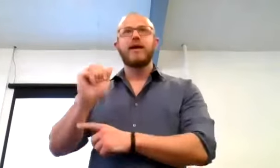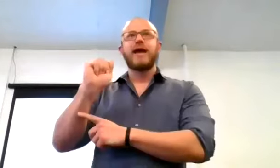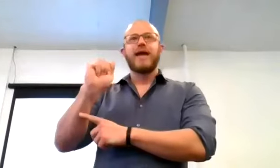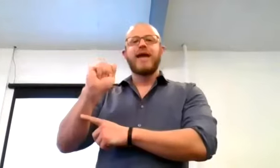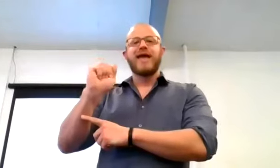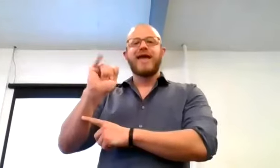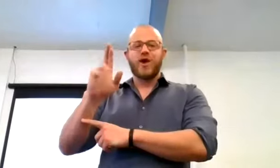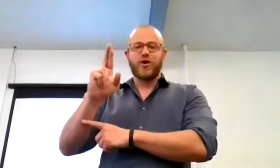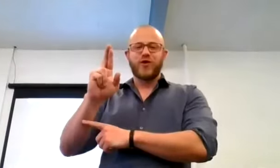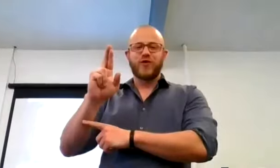fist, and that's earth.